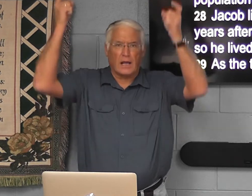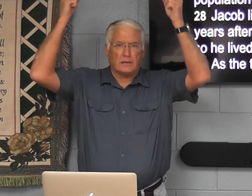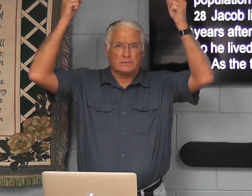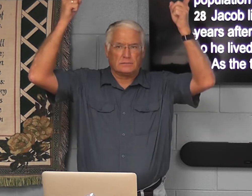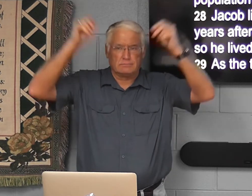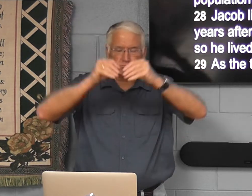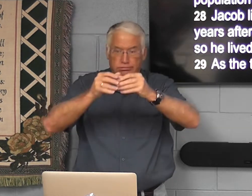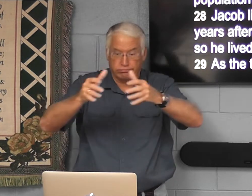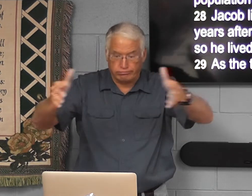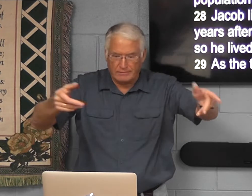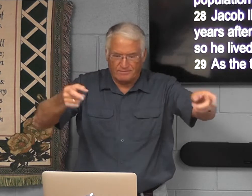Thanks.